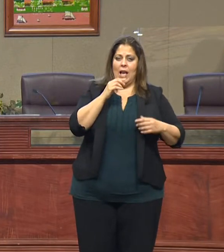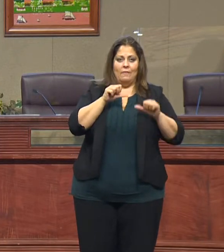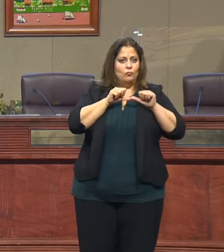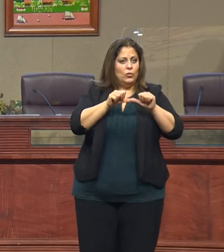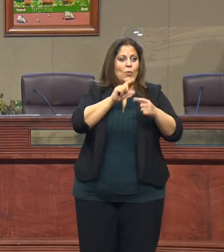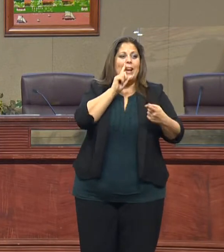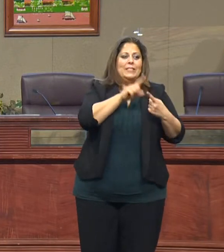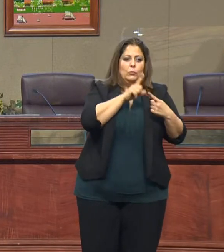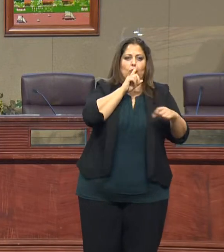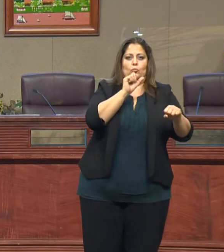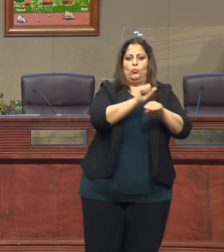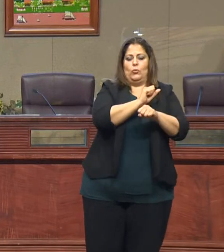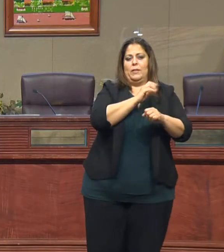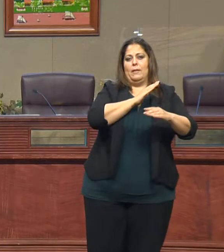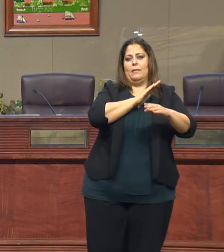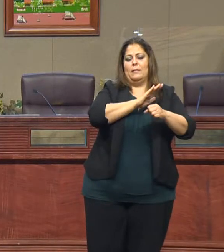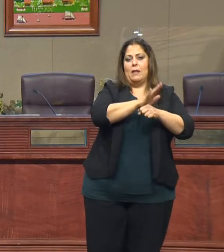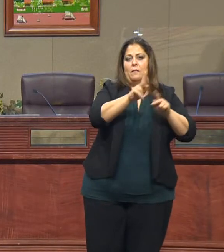virus.